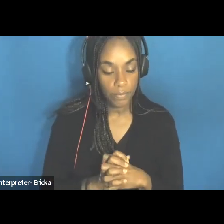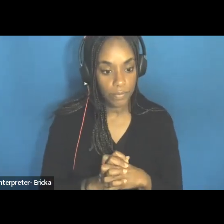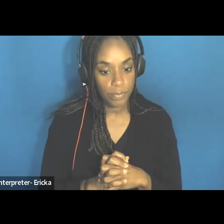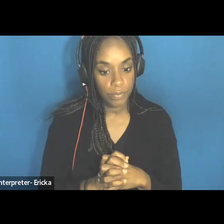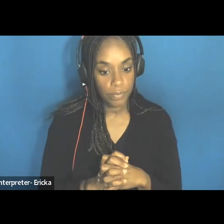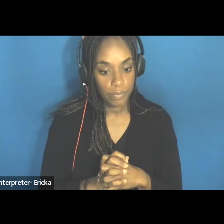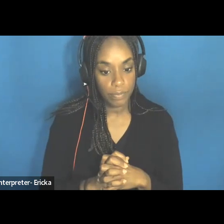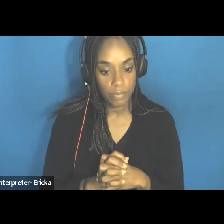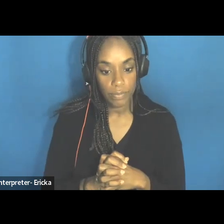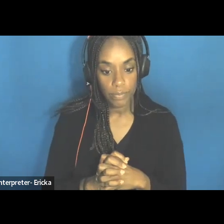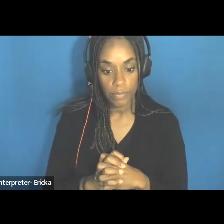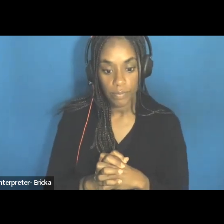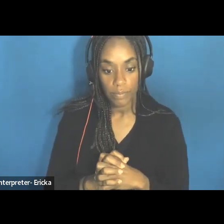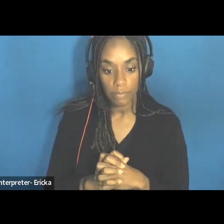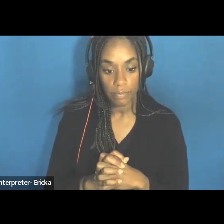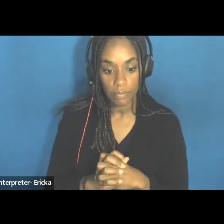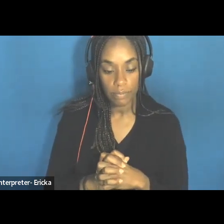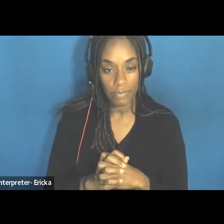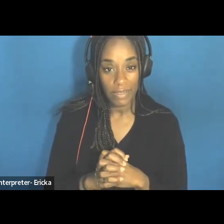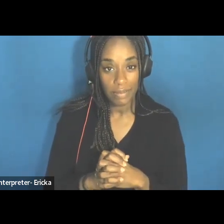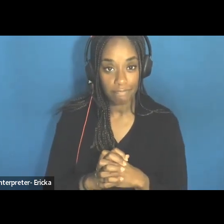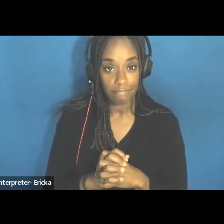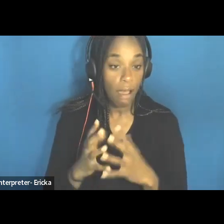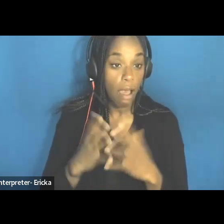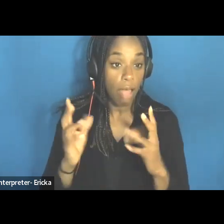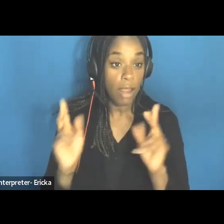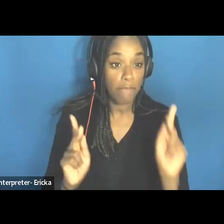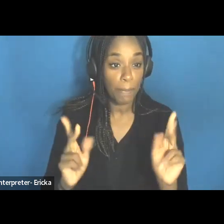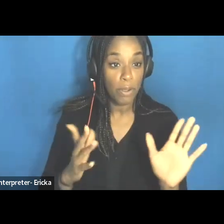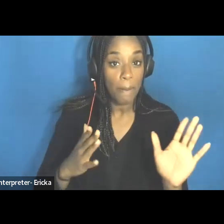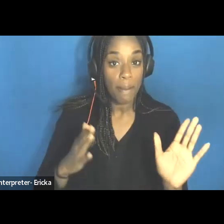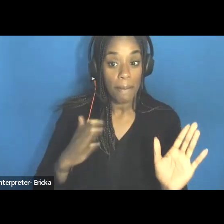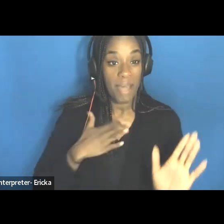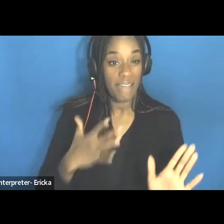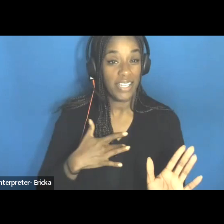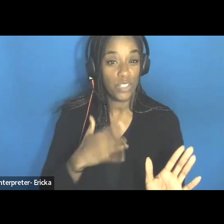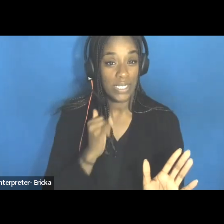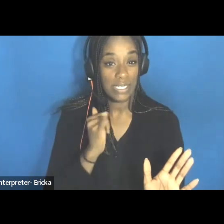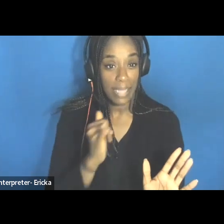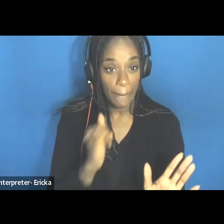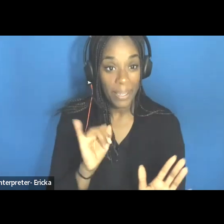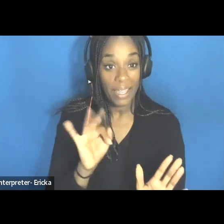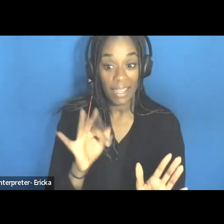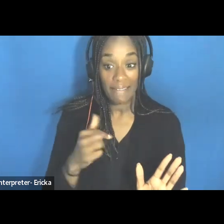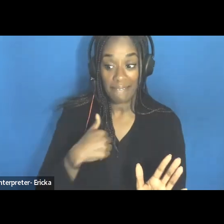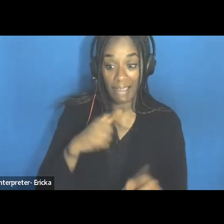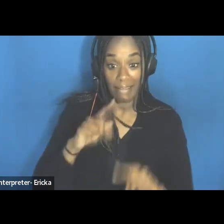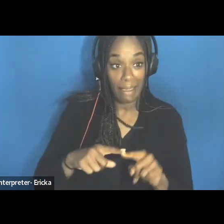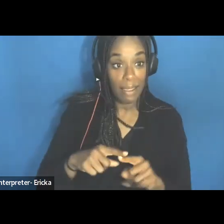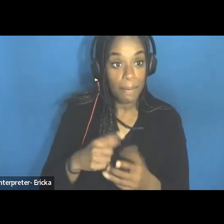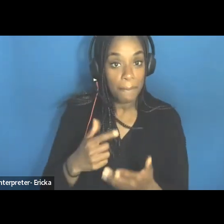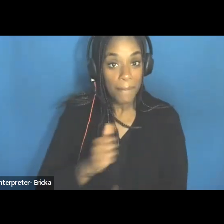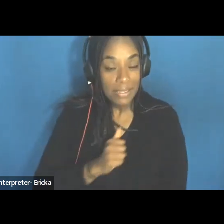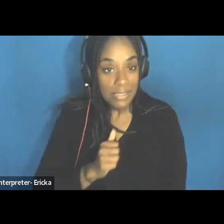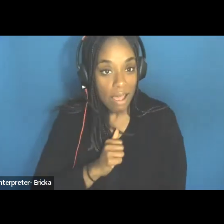something that if you can't do it yourself, or if you don't ask for help, then, or if you're